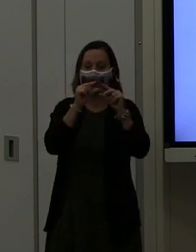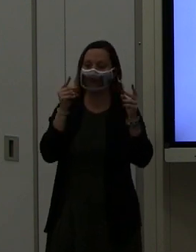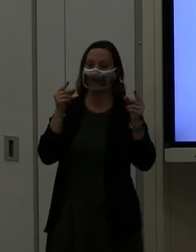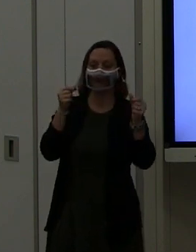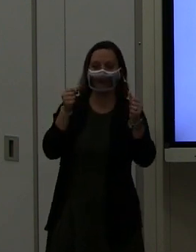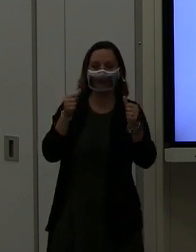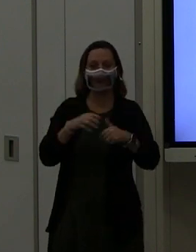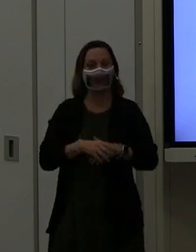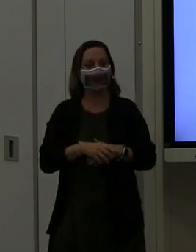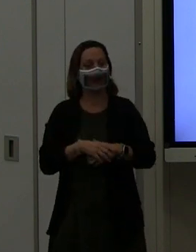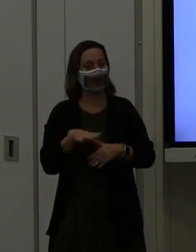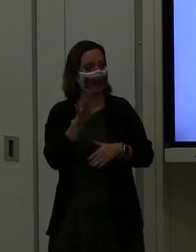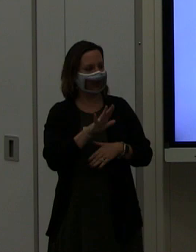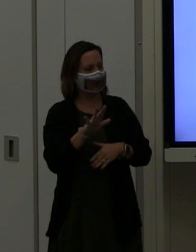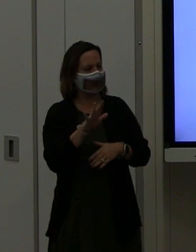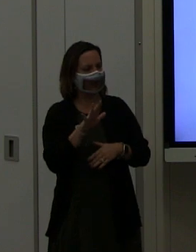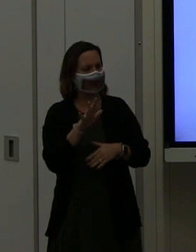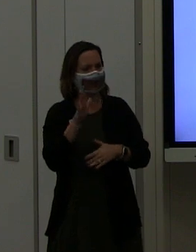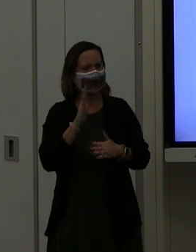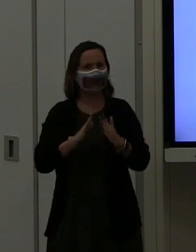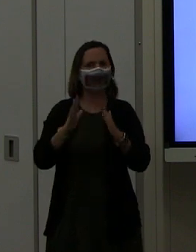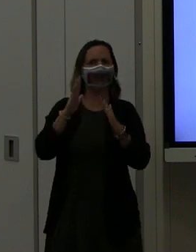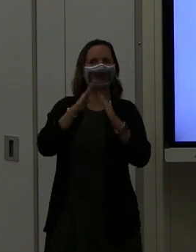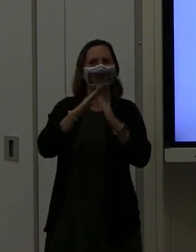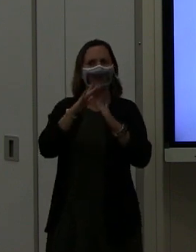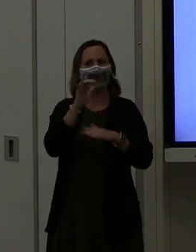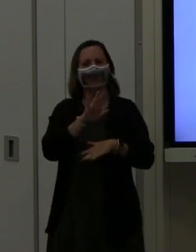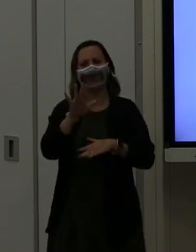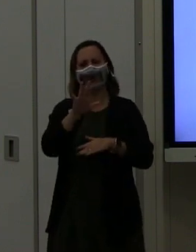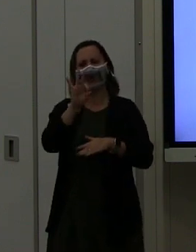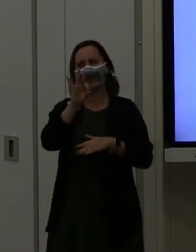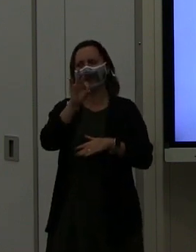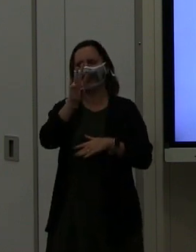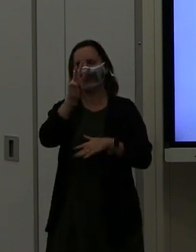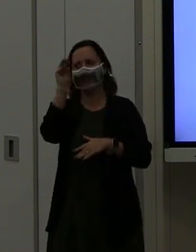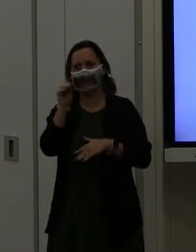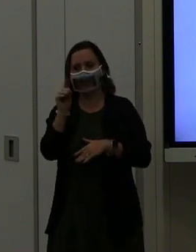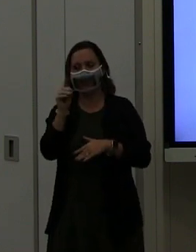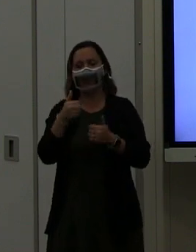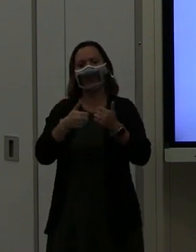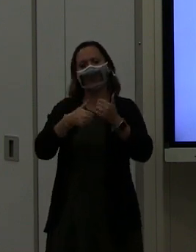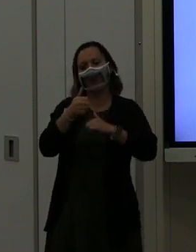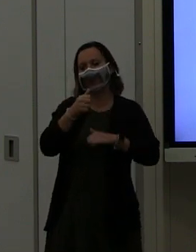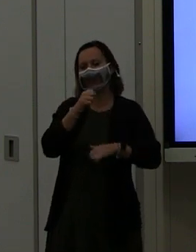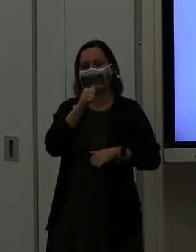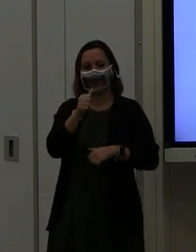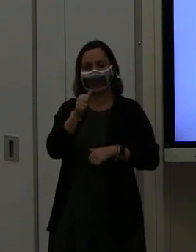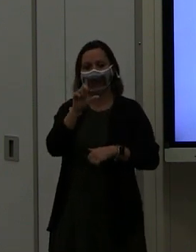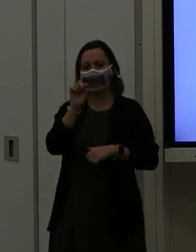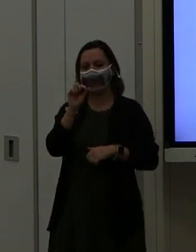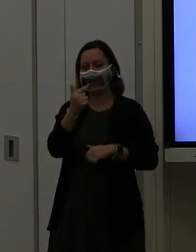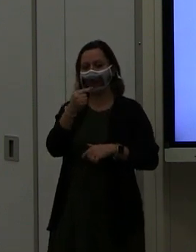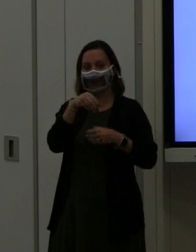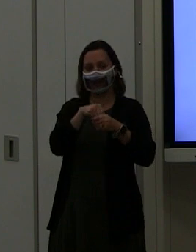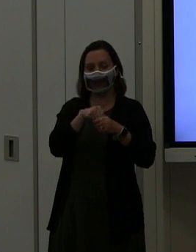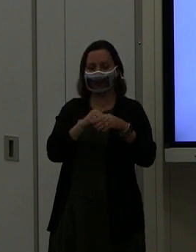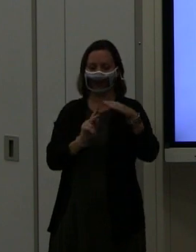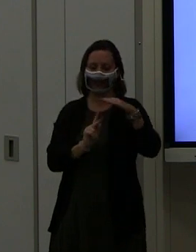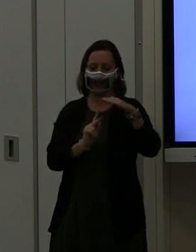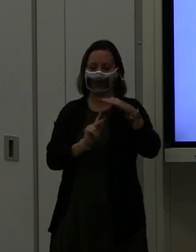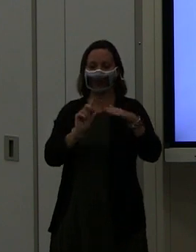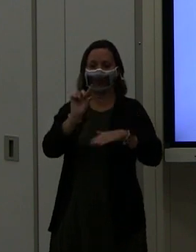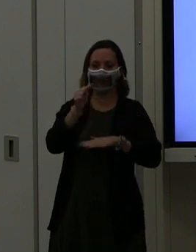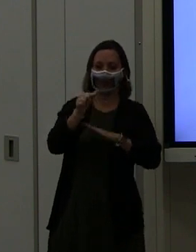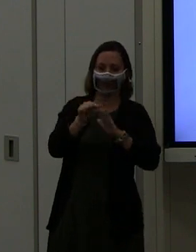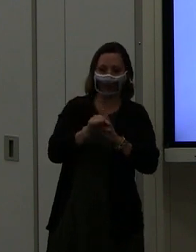reached somewhere over 96% of students logging in. The majority of students who didn't log in were in kindergarten and first grade, and so I